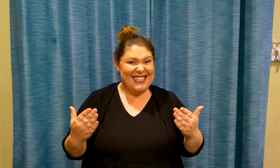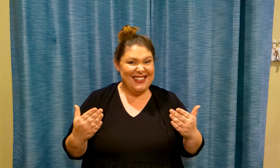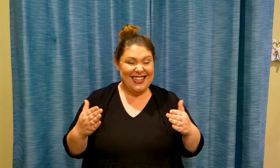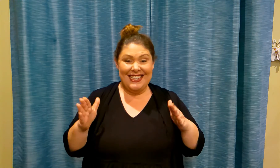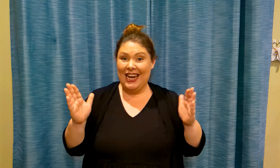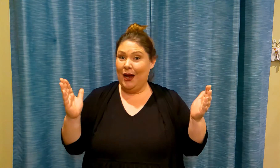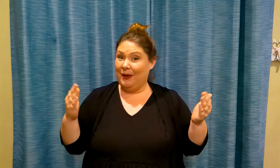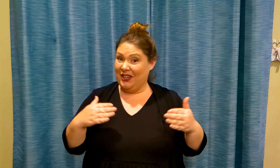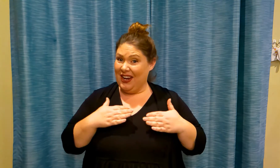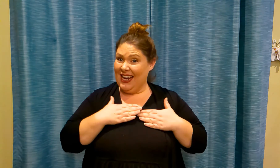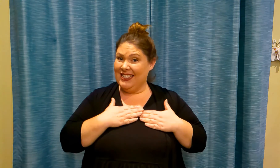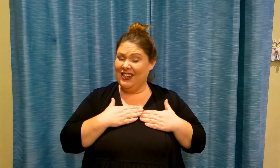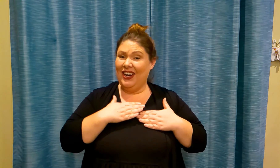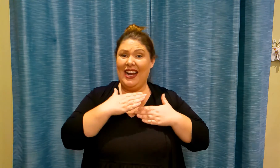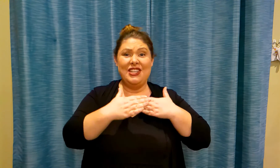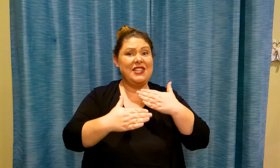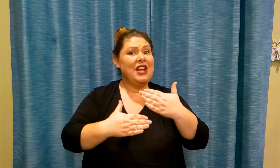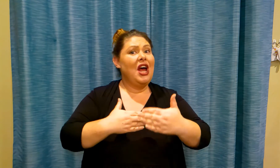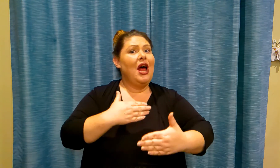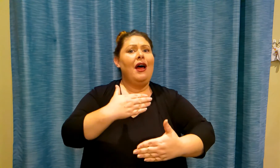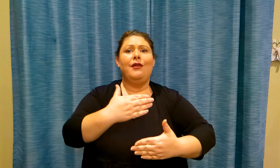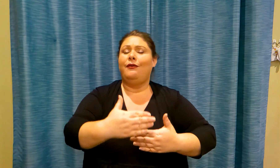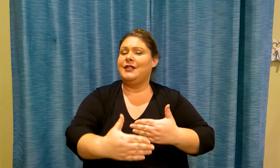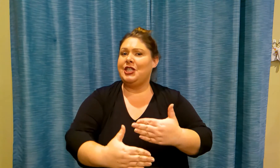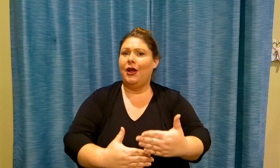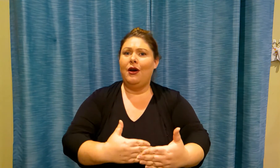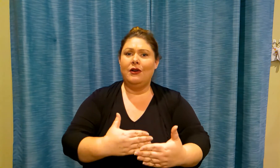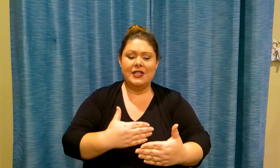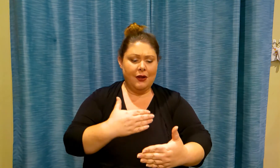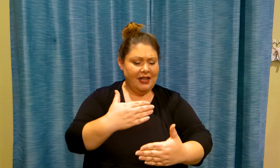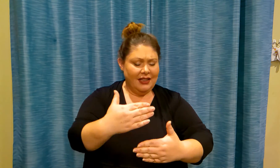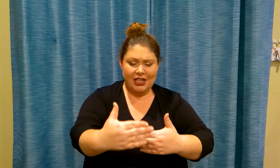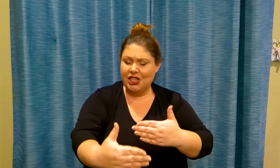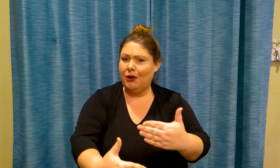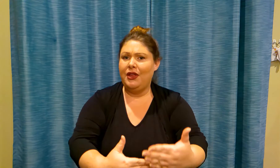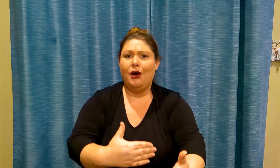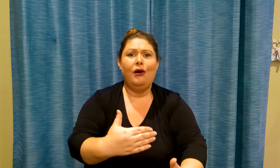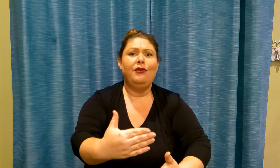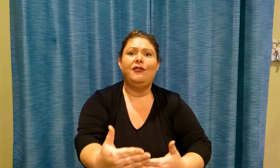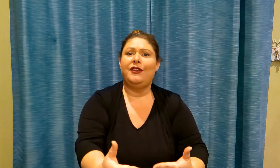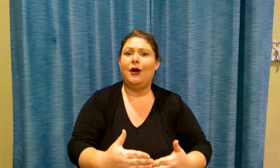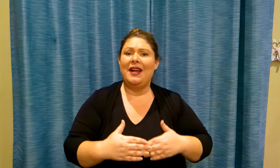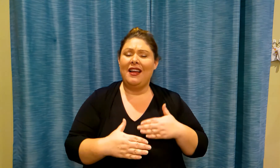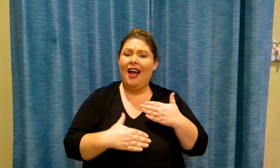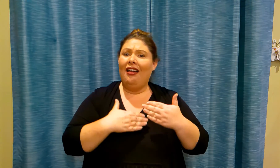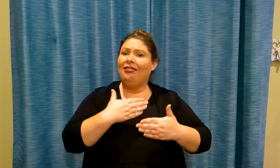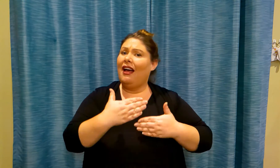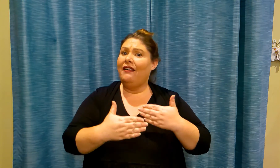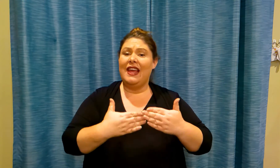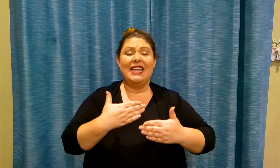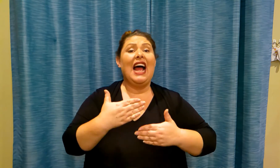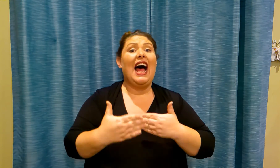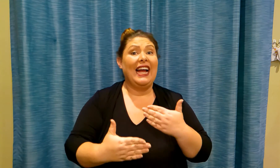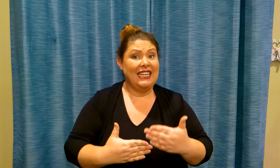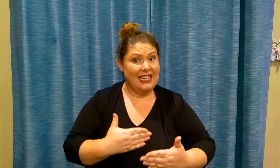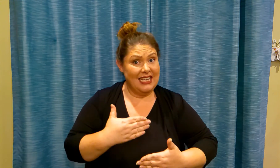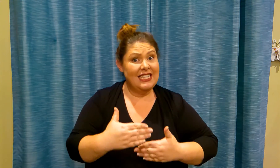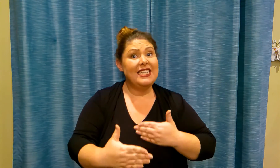do this? Put your hands on your heart and just slowly like show the overflowing love and kindness. This